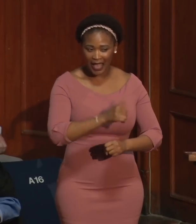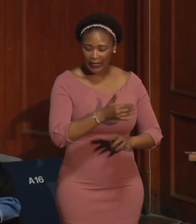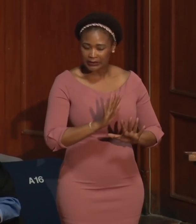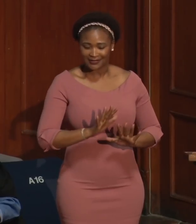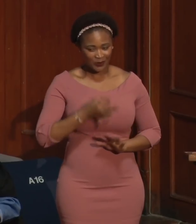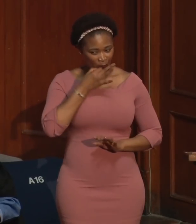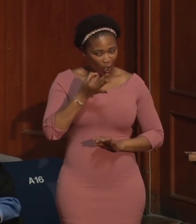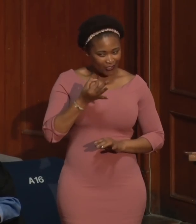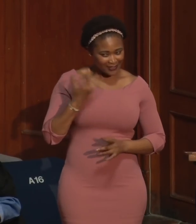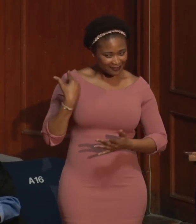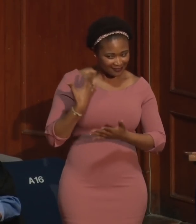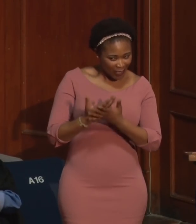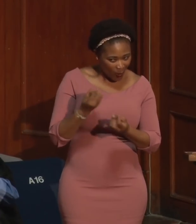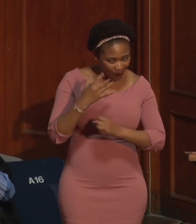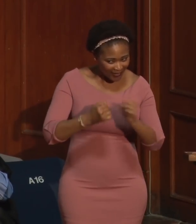ask how long it took.